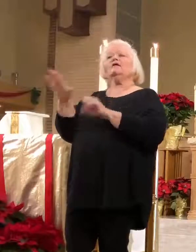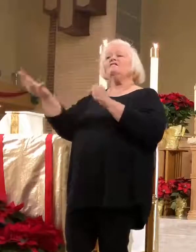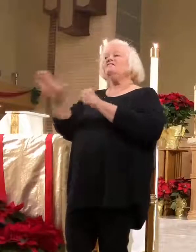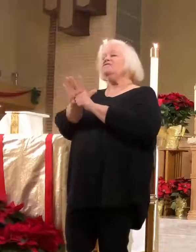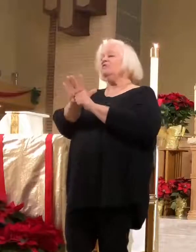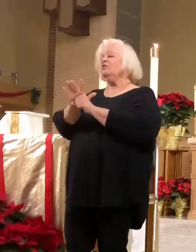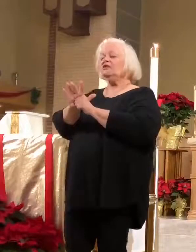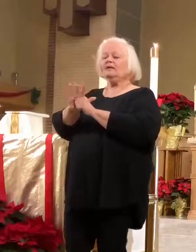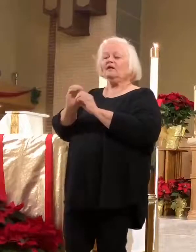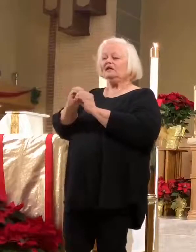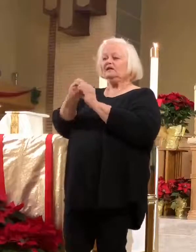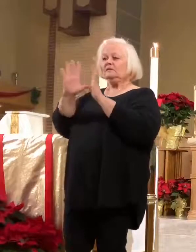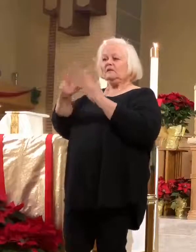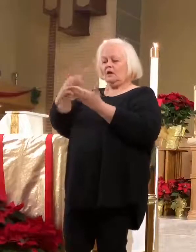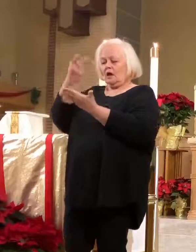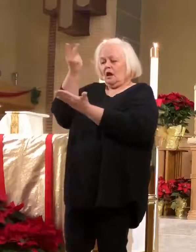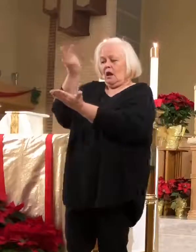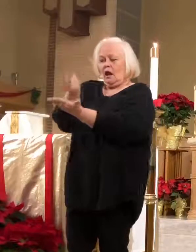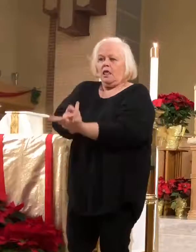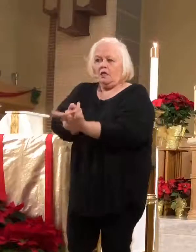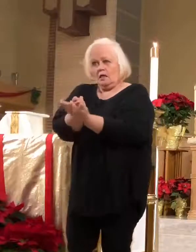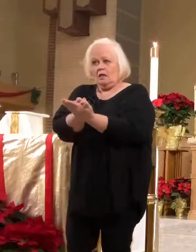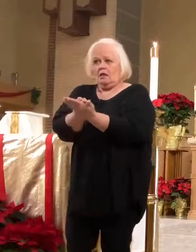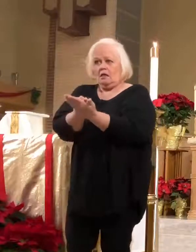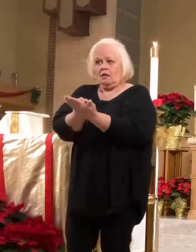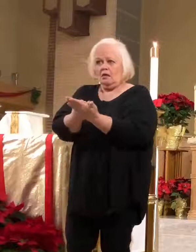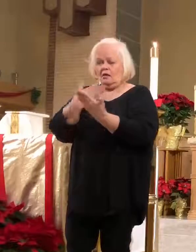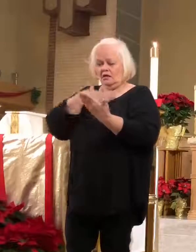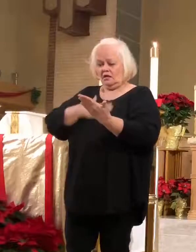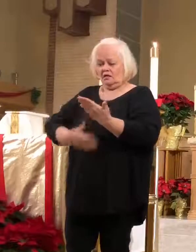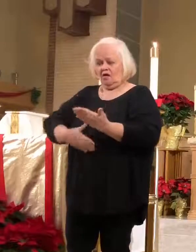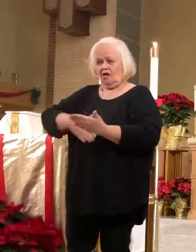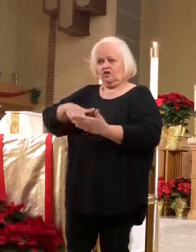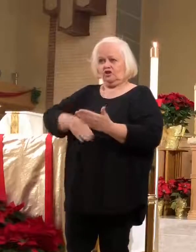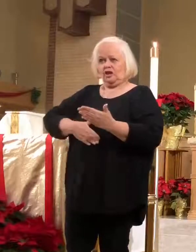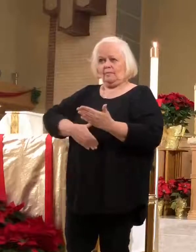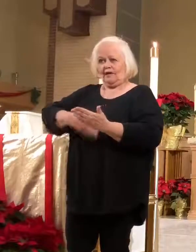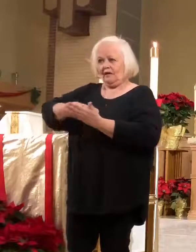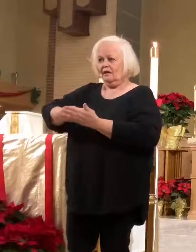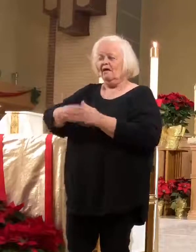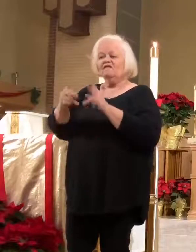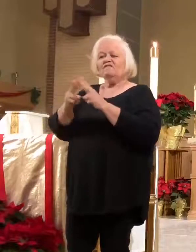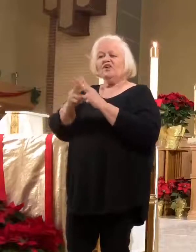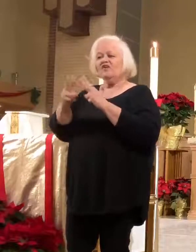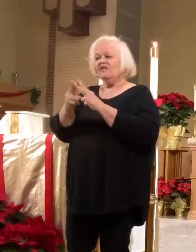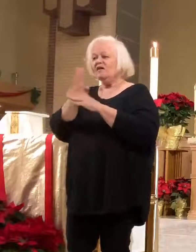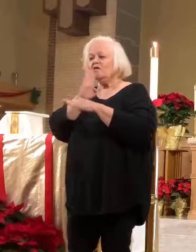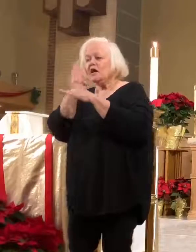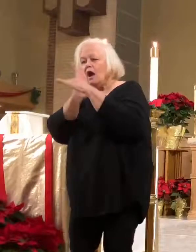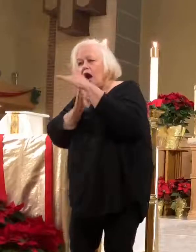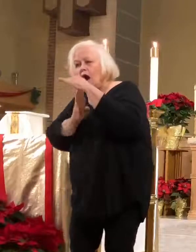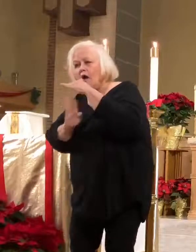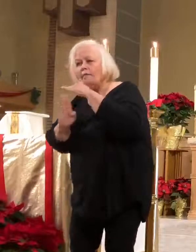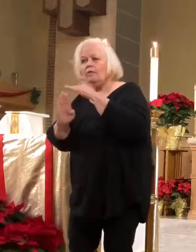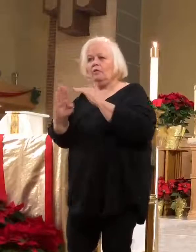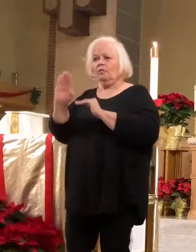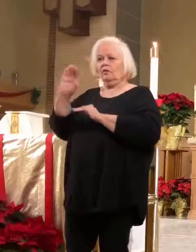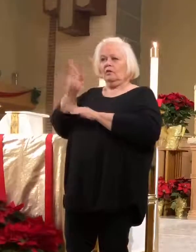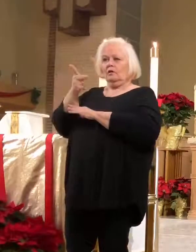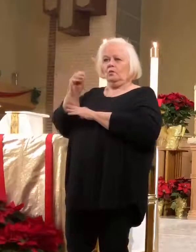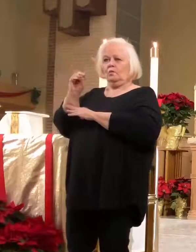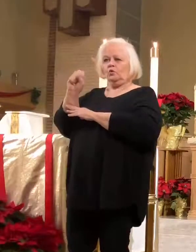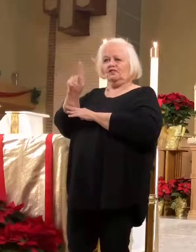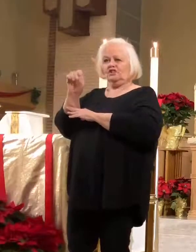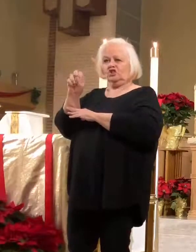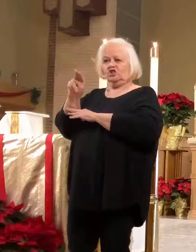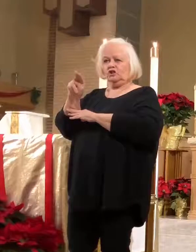that, to get on the ground, is be on your stomach. Very humble position. You know, that's the